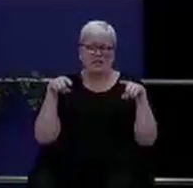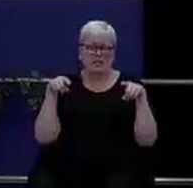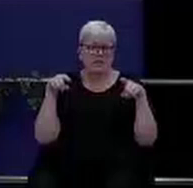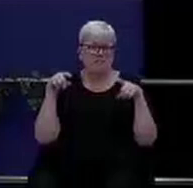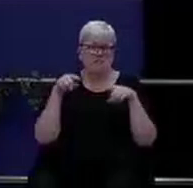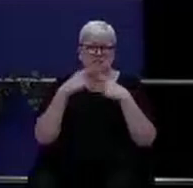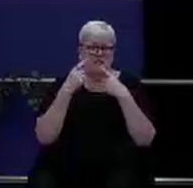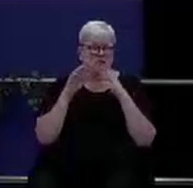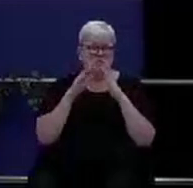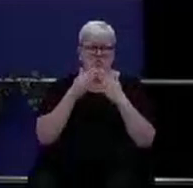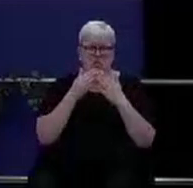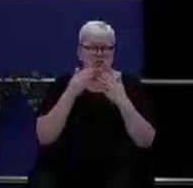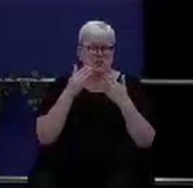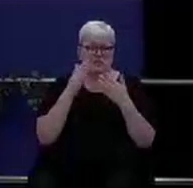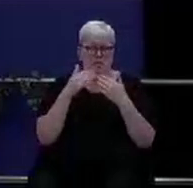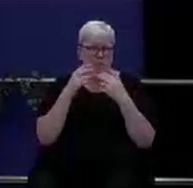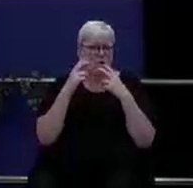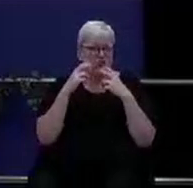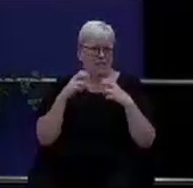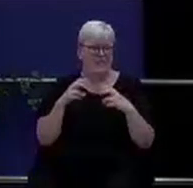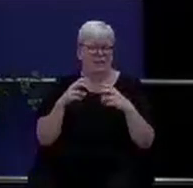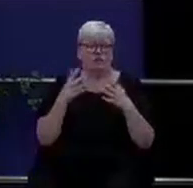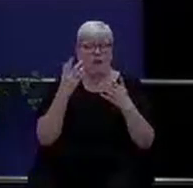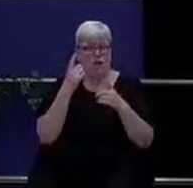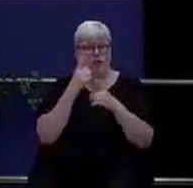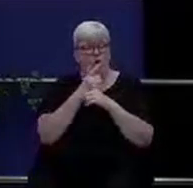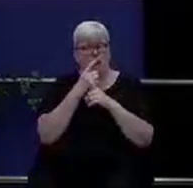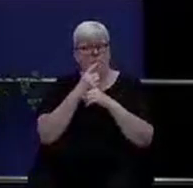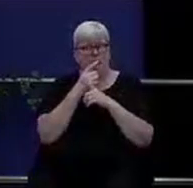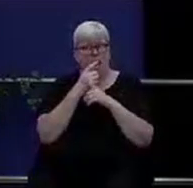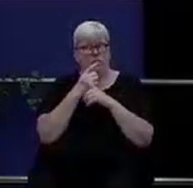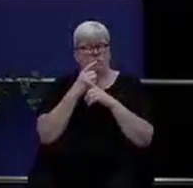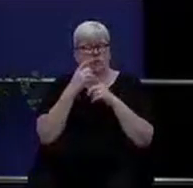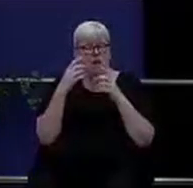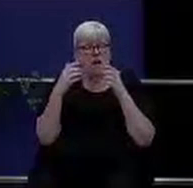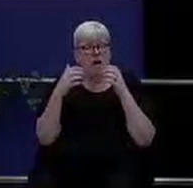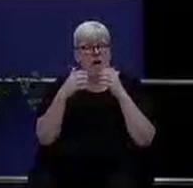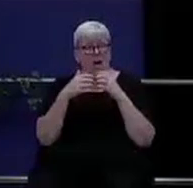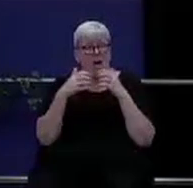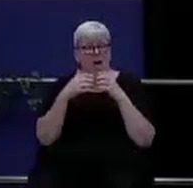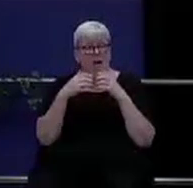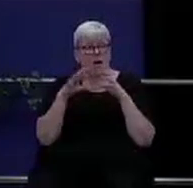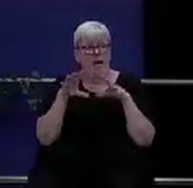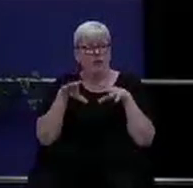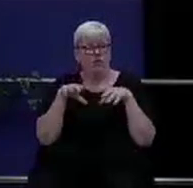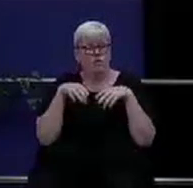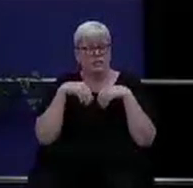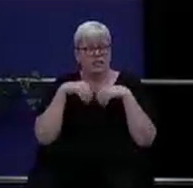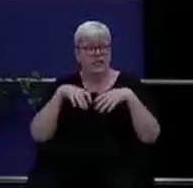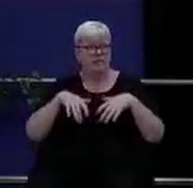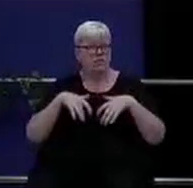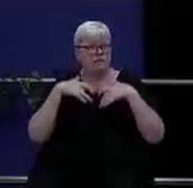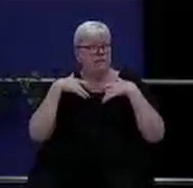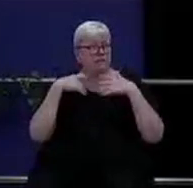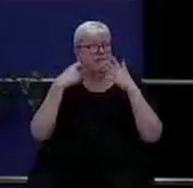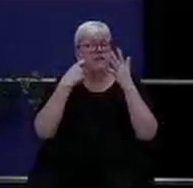yours is a much more research kind of text. But I do talk about how I've just sort of received this sense of ravens